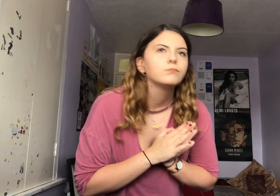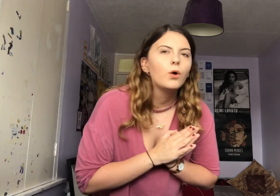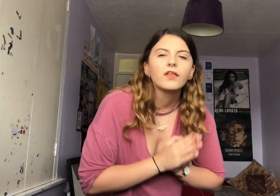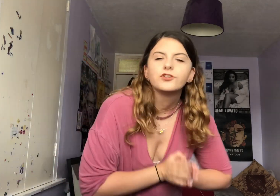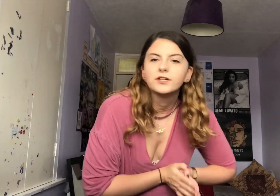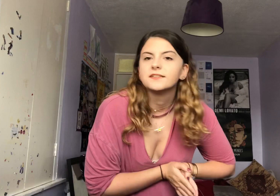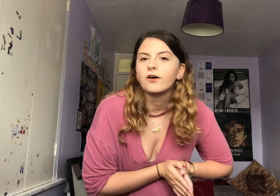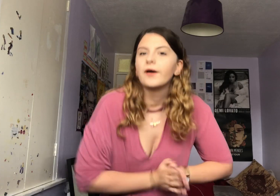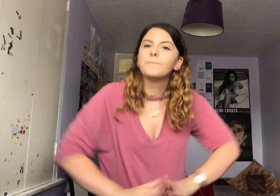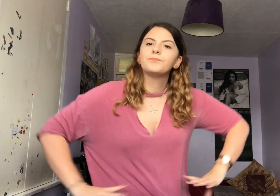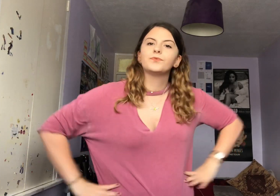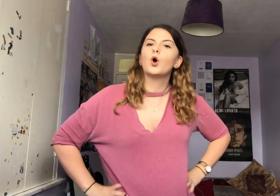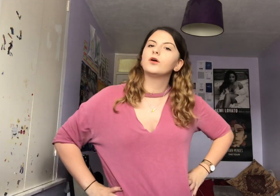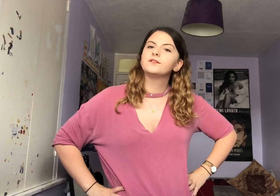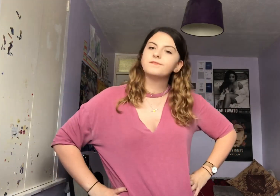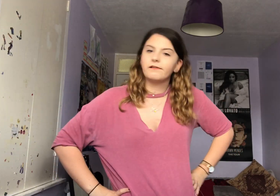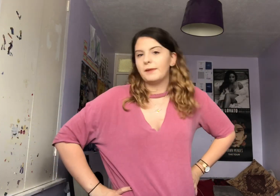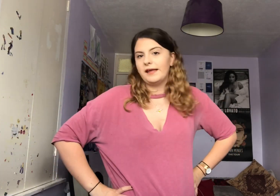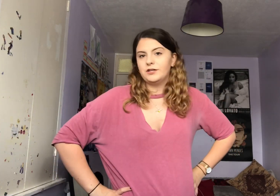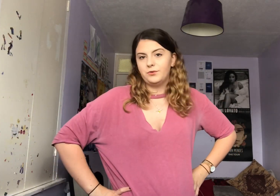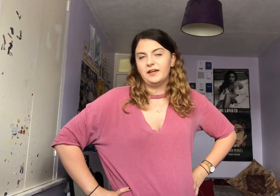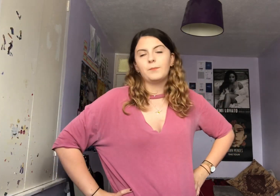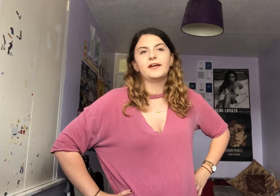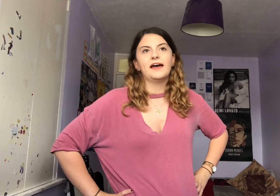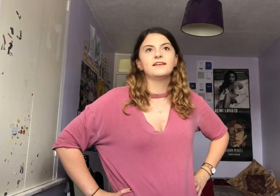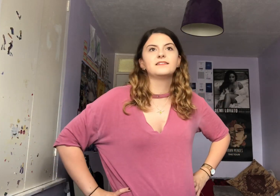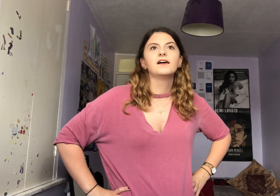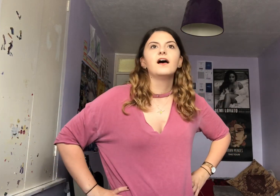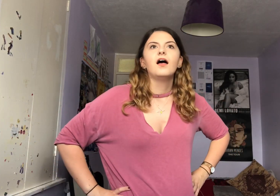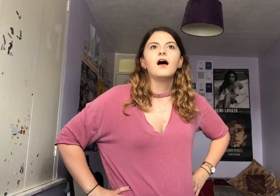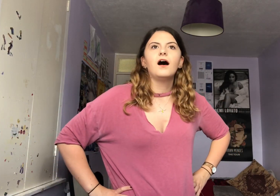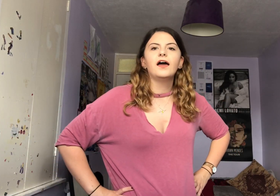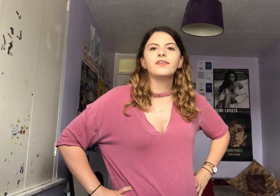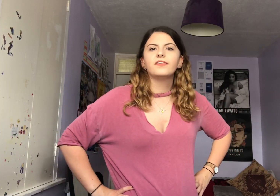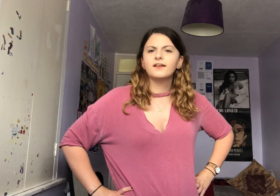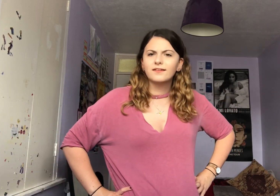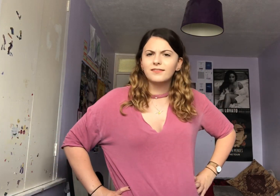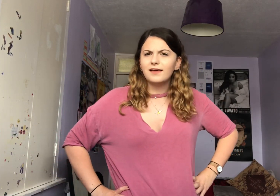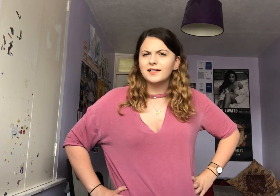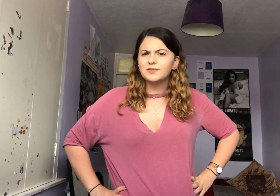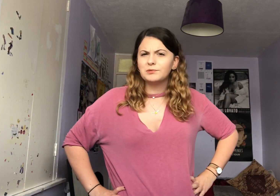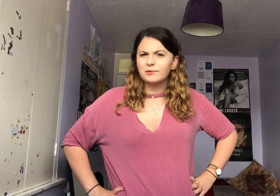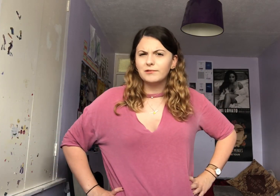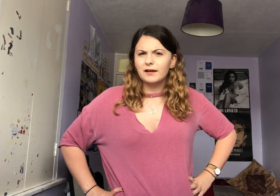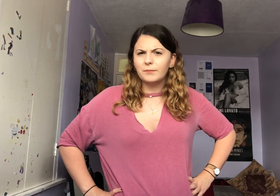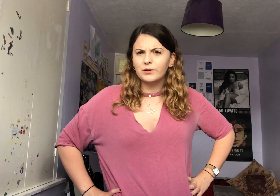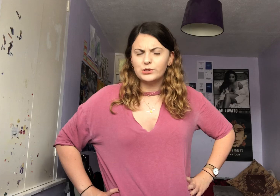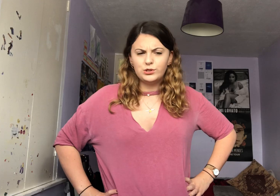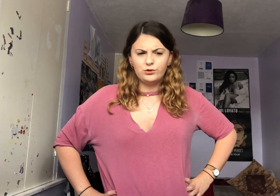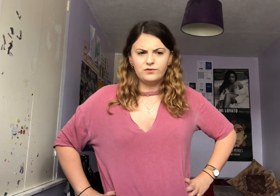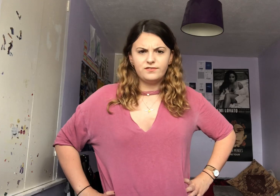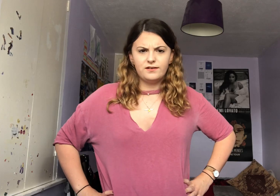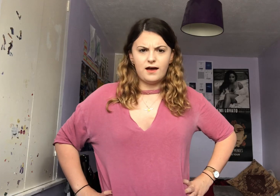What other drinks are there? Not very many, I don't think, but yes. I think that's all I'm gonna do for